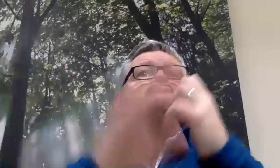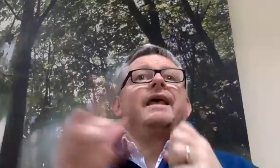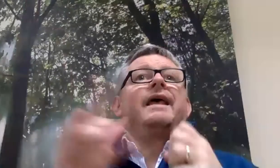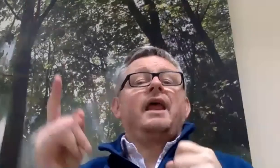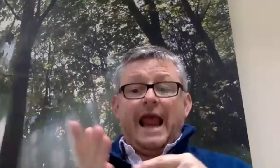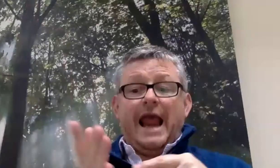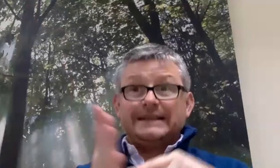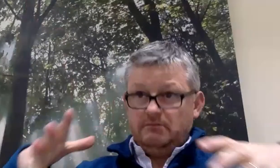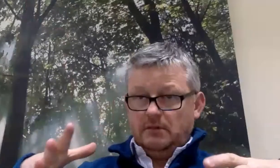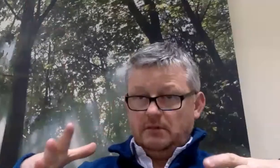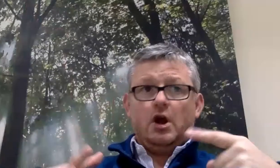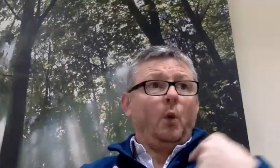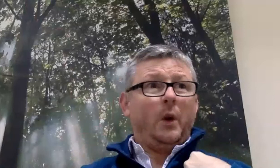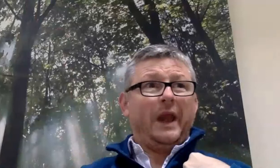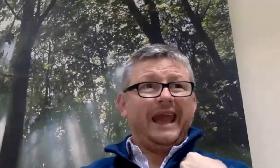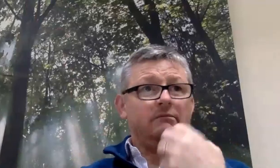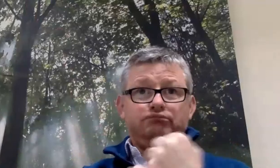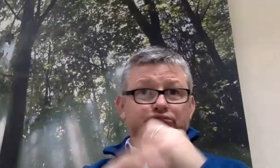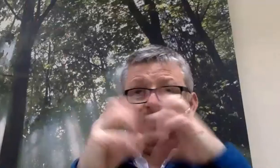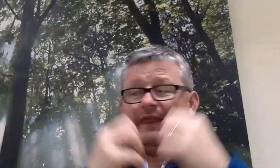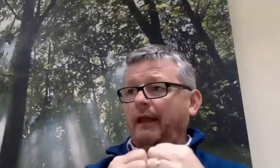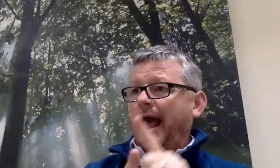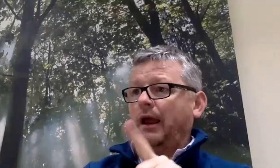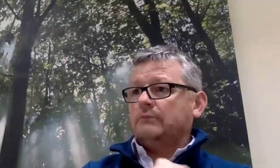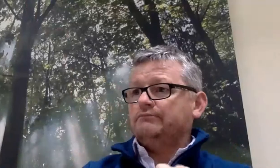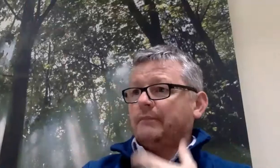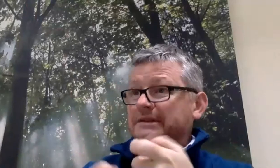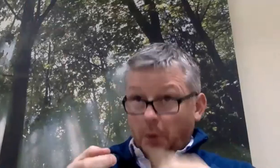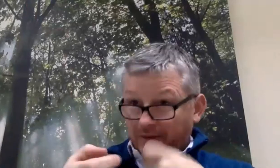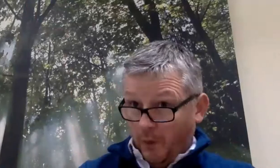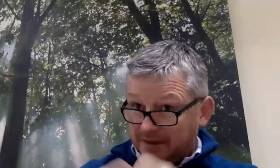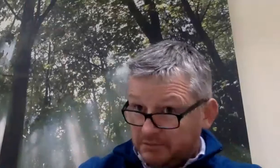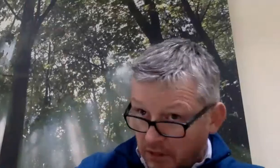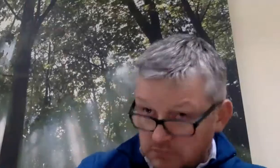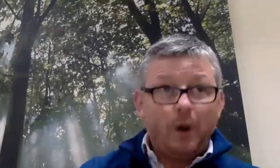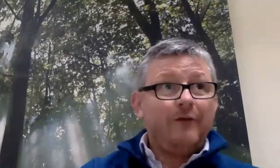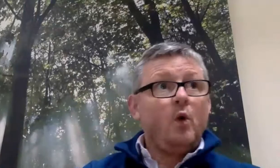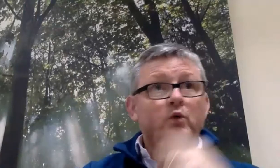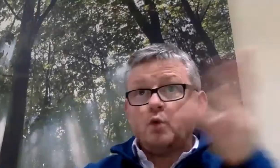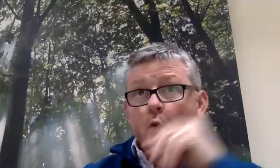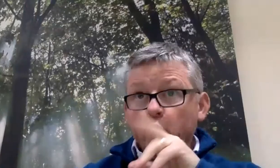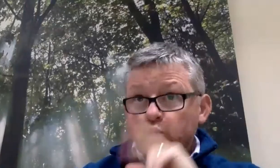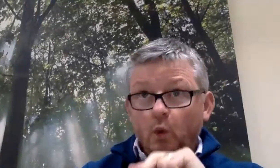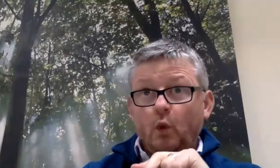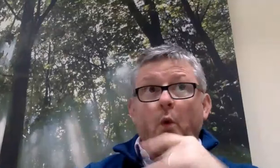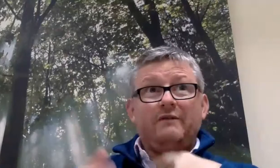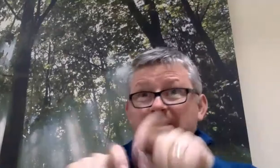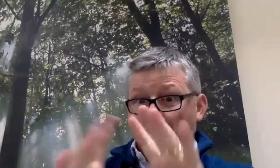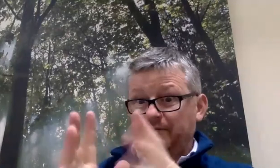I suppose, ITV is obviously a really big company, so we do provide other